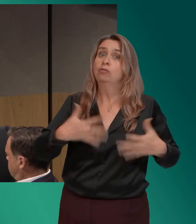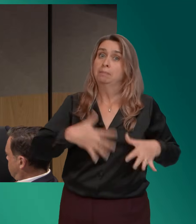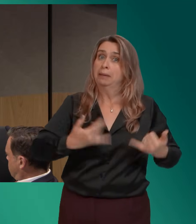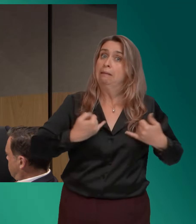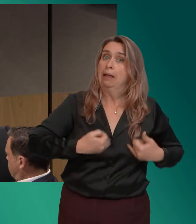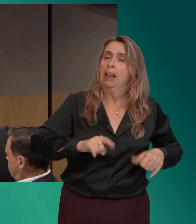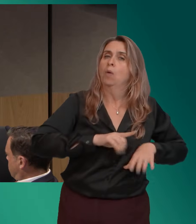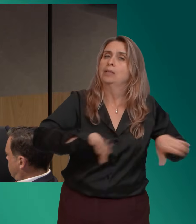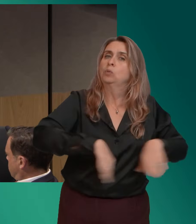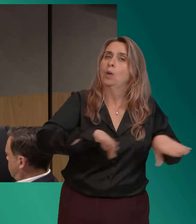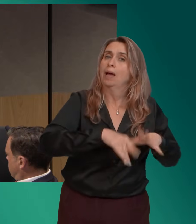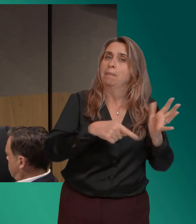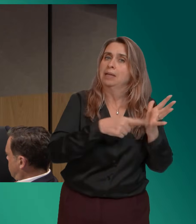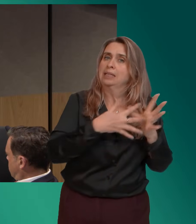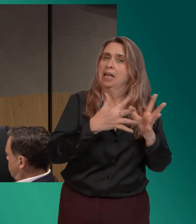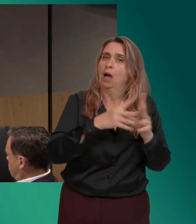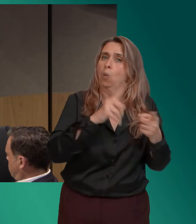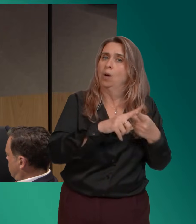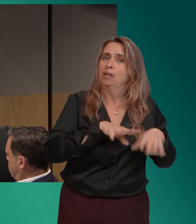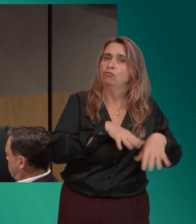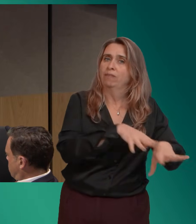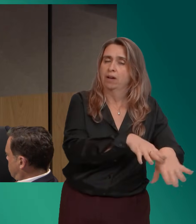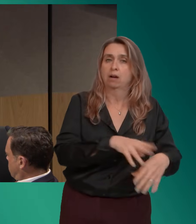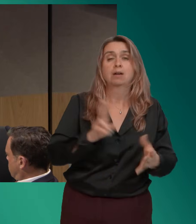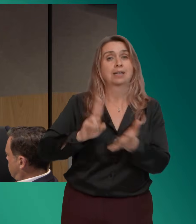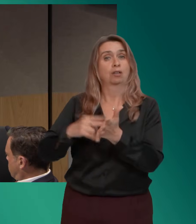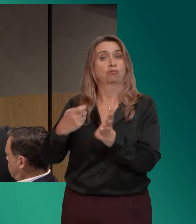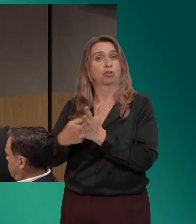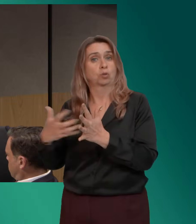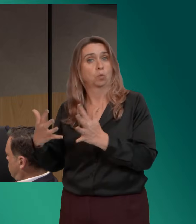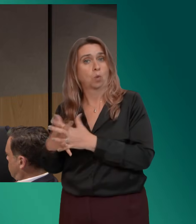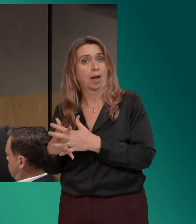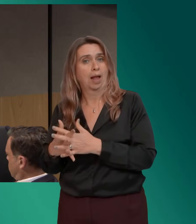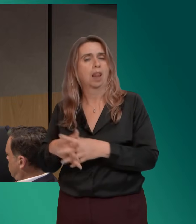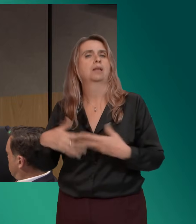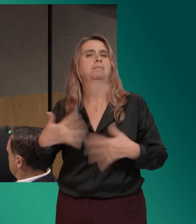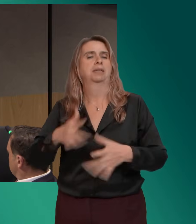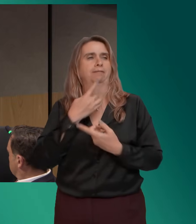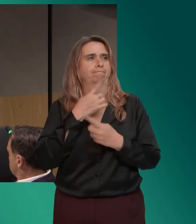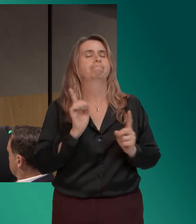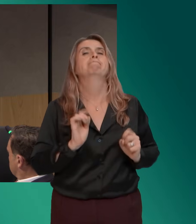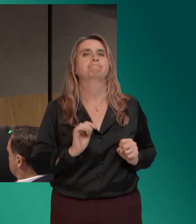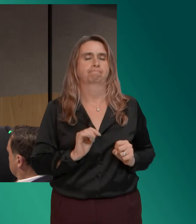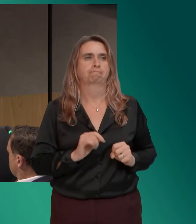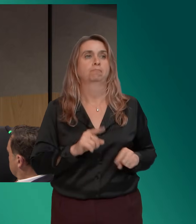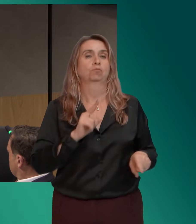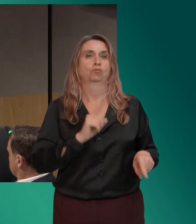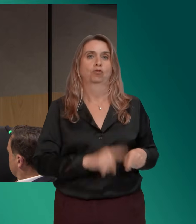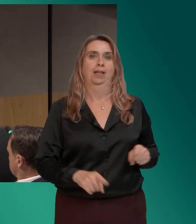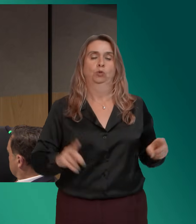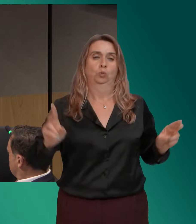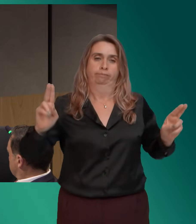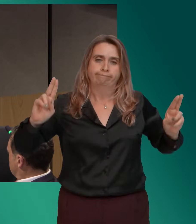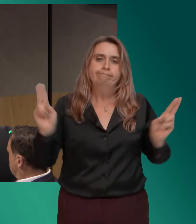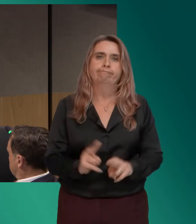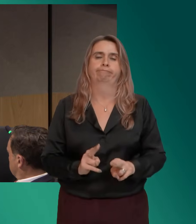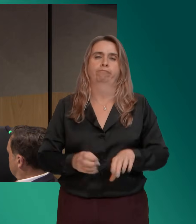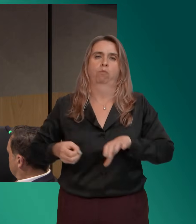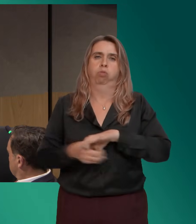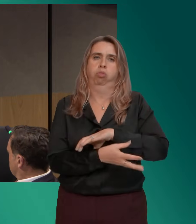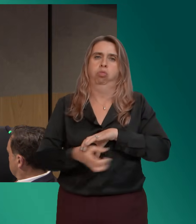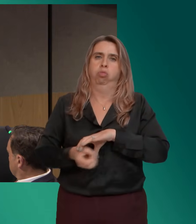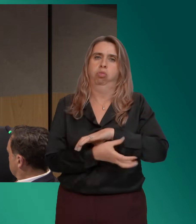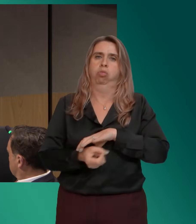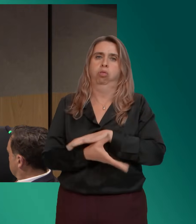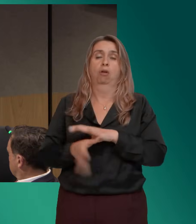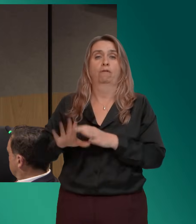after swimming in the River Tawe. Natural Resources Wales has confirmed that work to prevent regular discharge of untreated sewage in the River Tawe